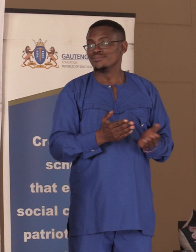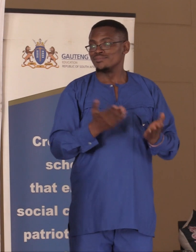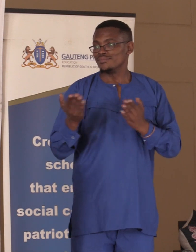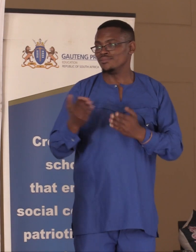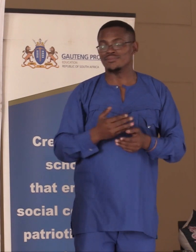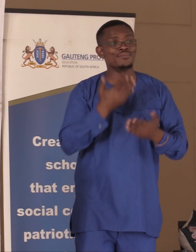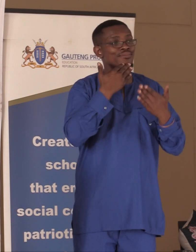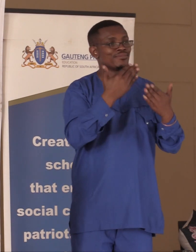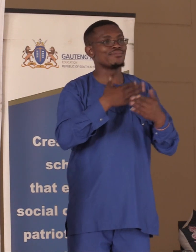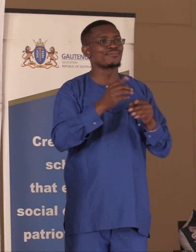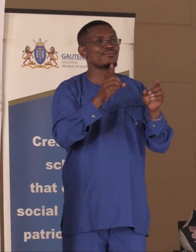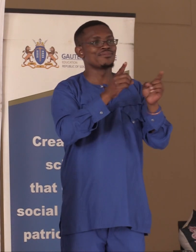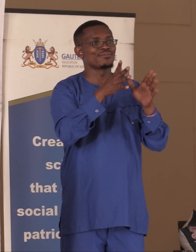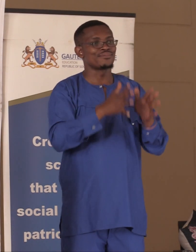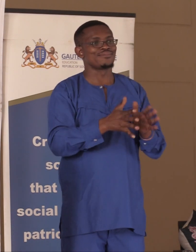Thank you, Director.